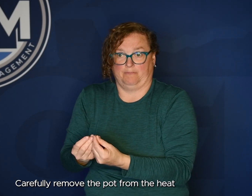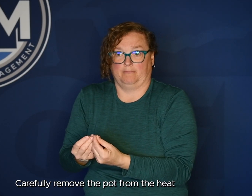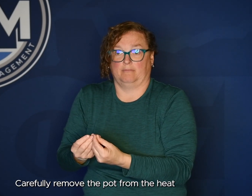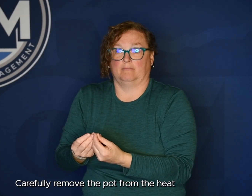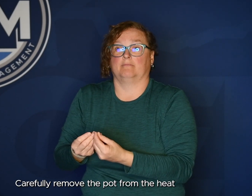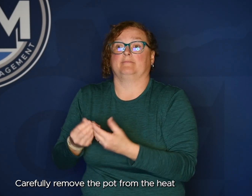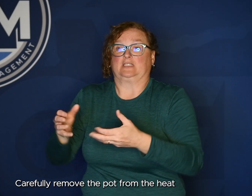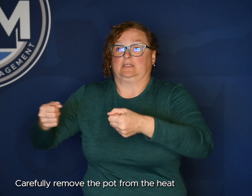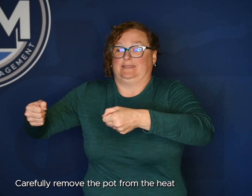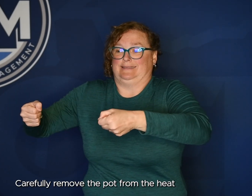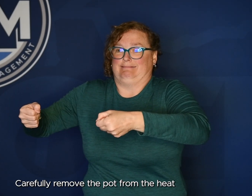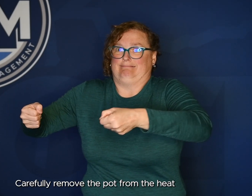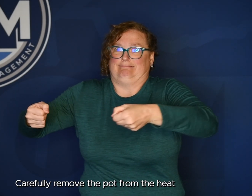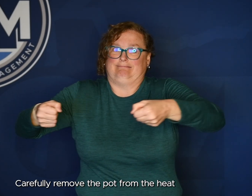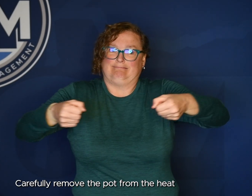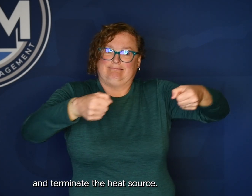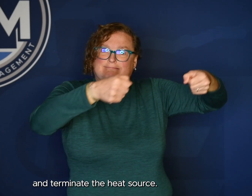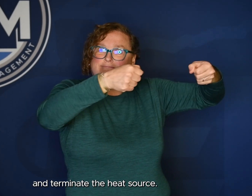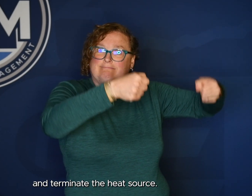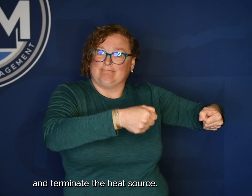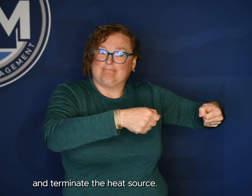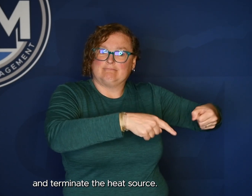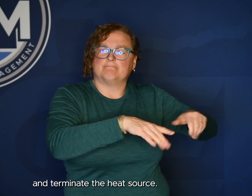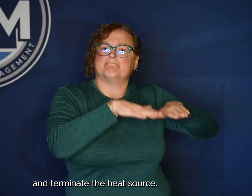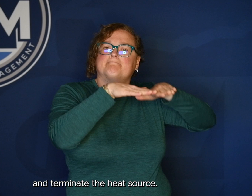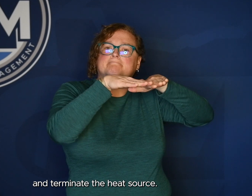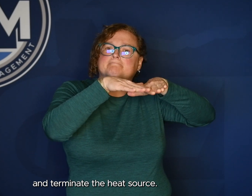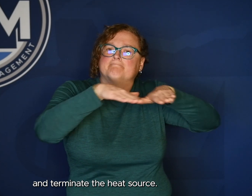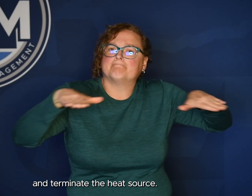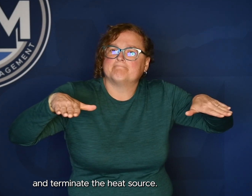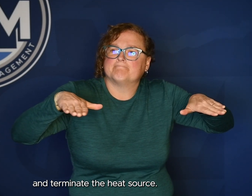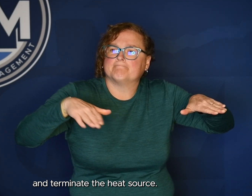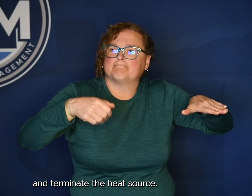Carefully remove the pot from the heat and terminate the heat source.